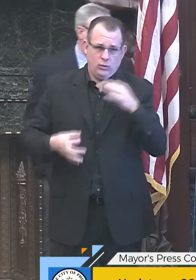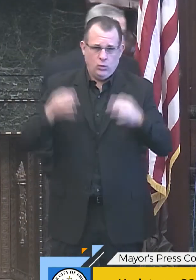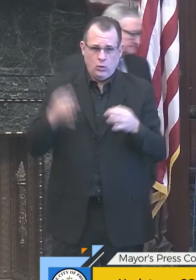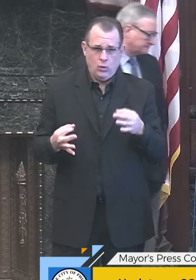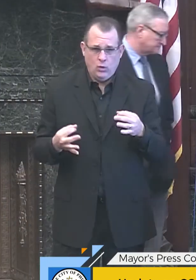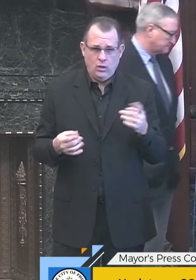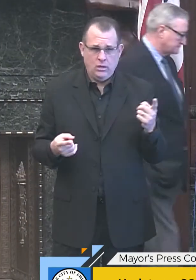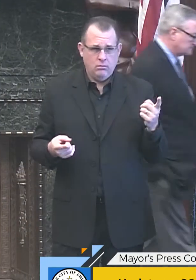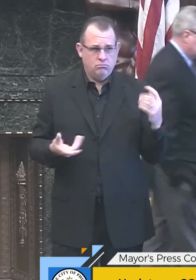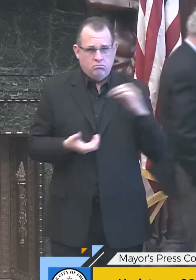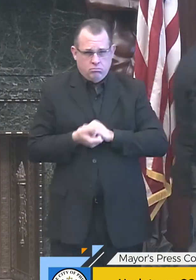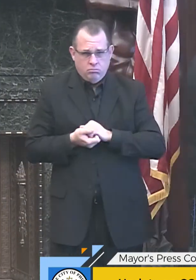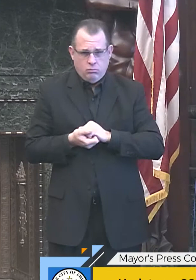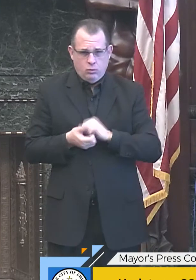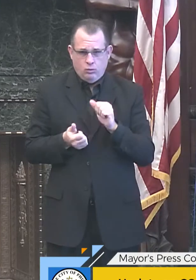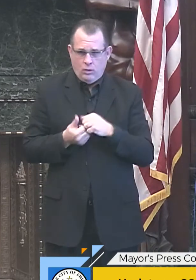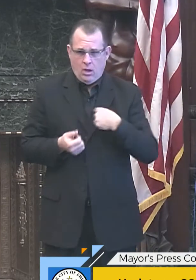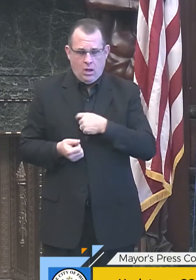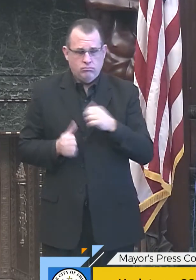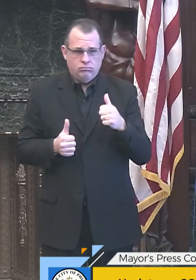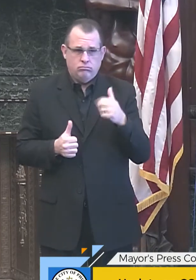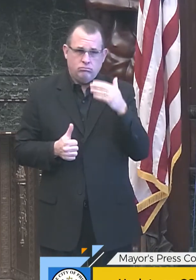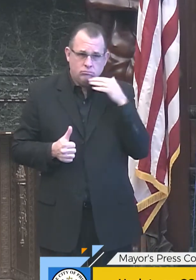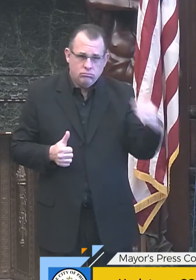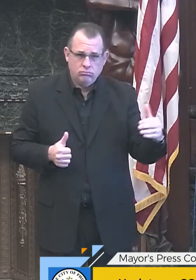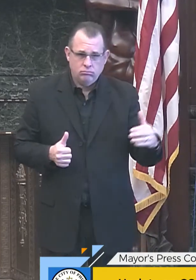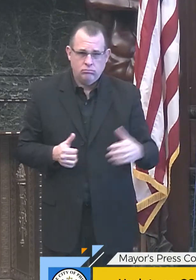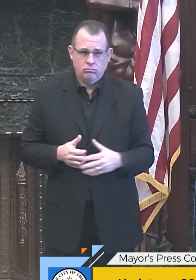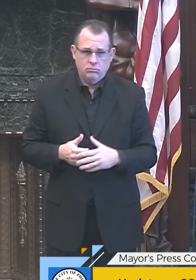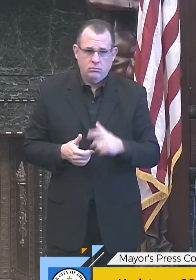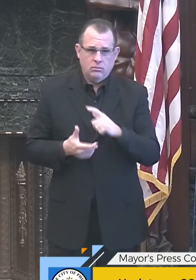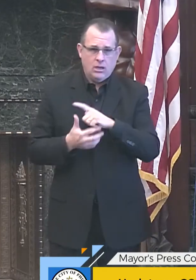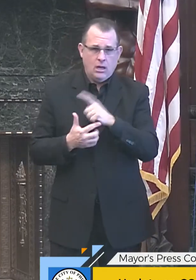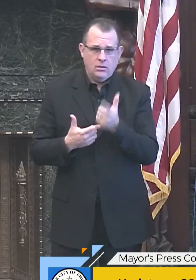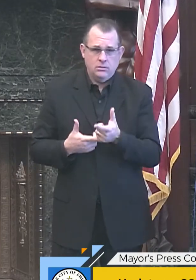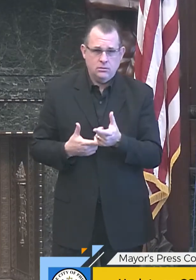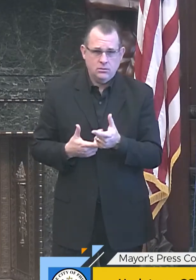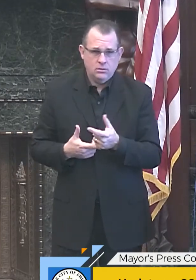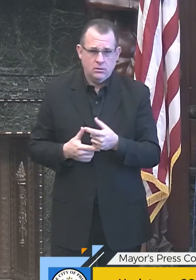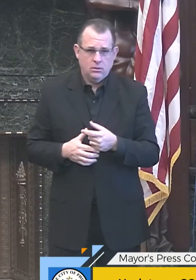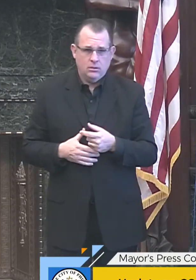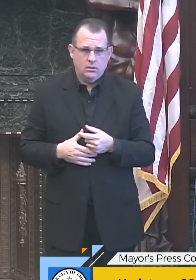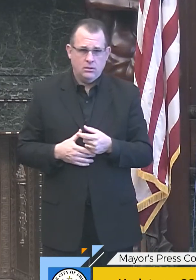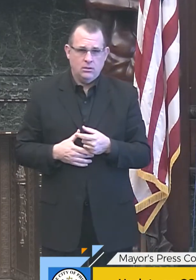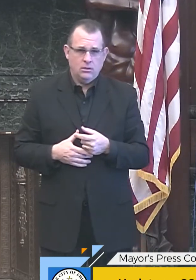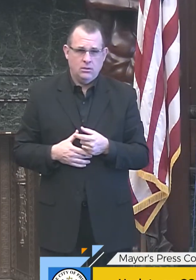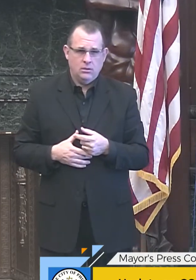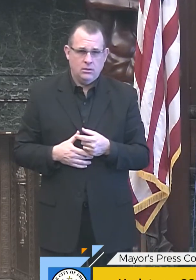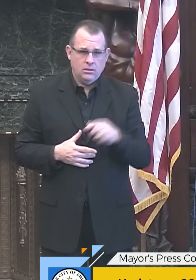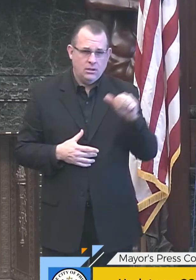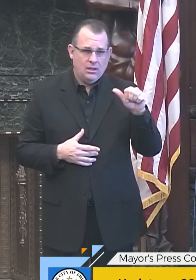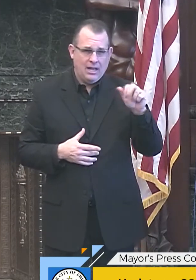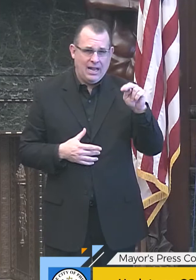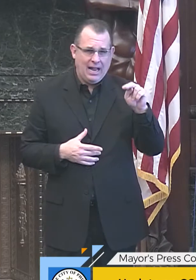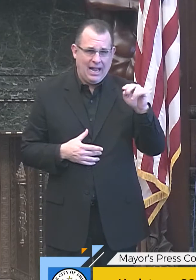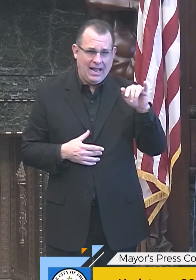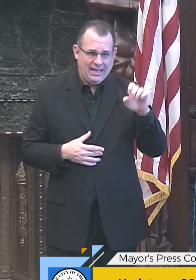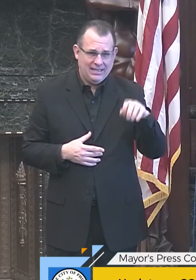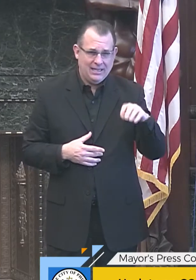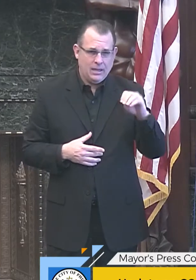you. All right, thank you, Martin. Next up, Annie McCormick of 6ABC.